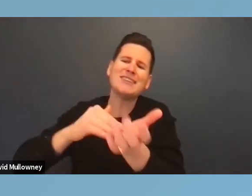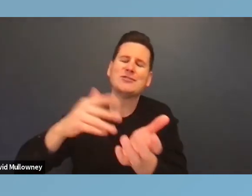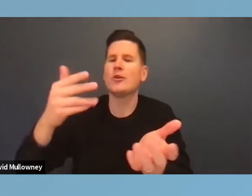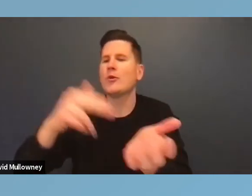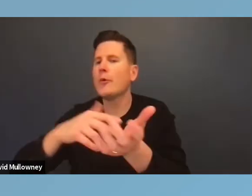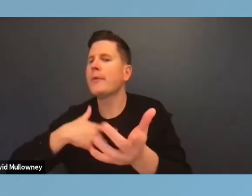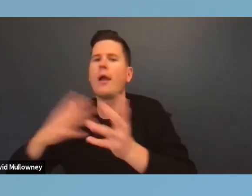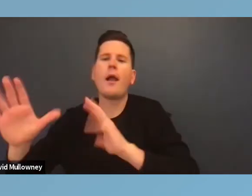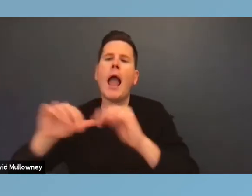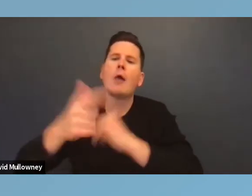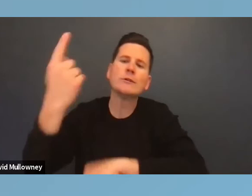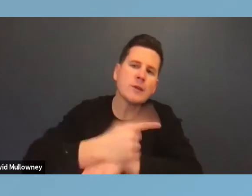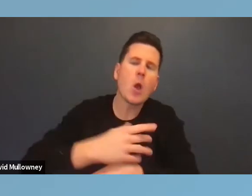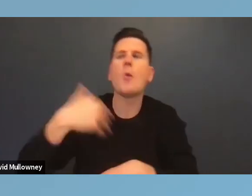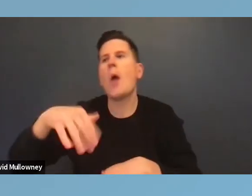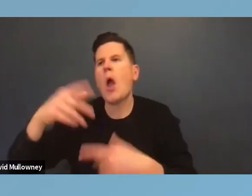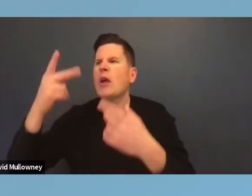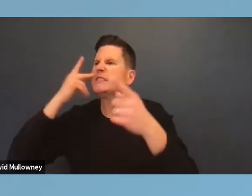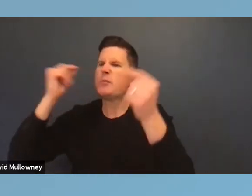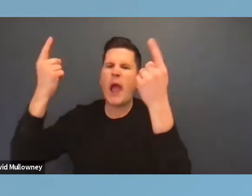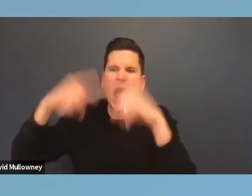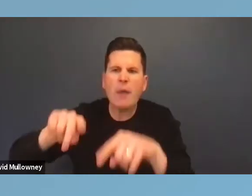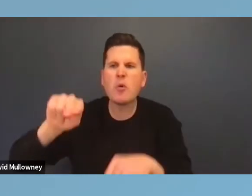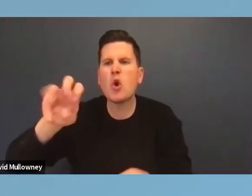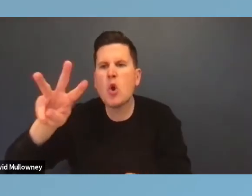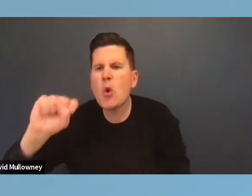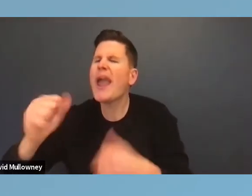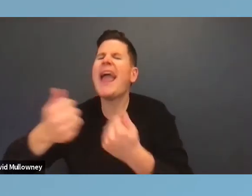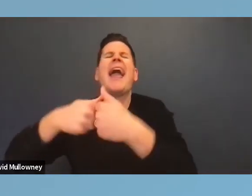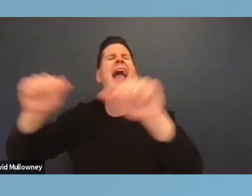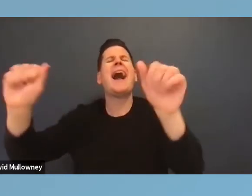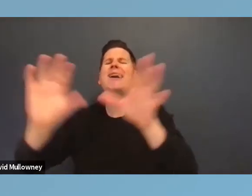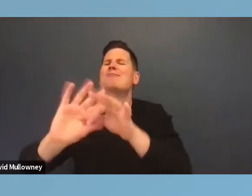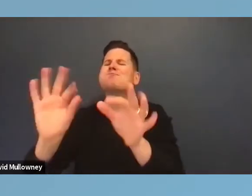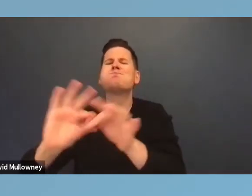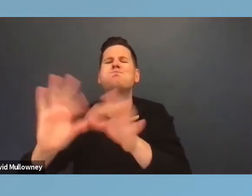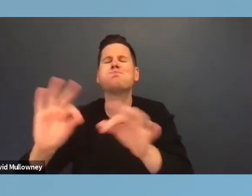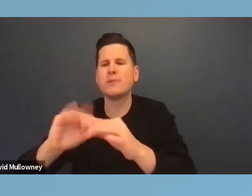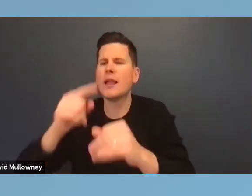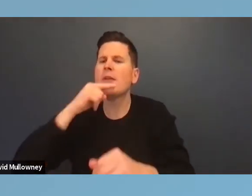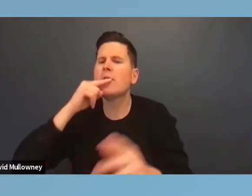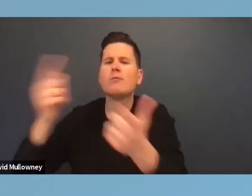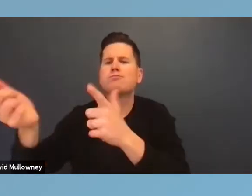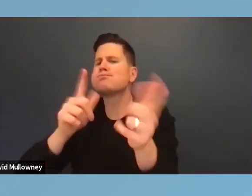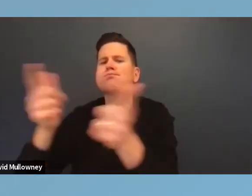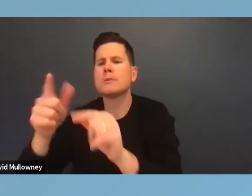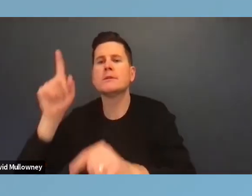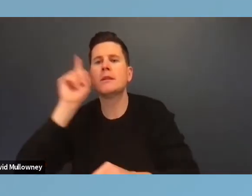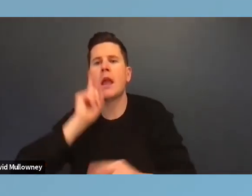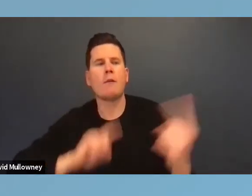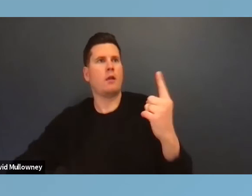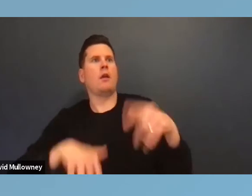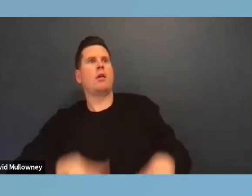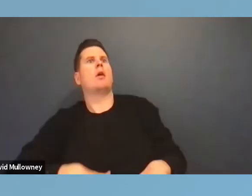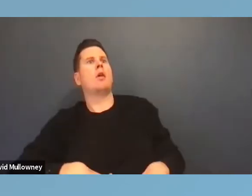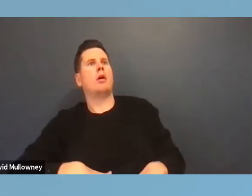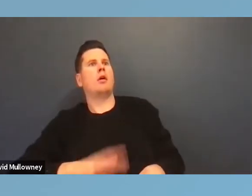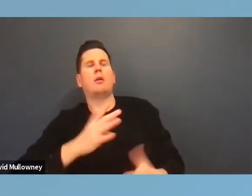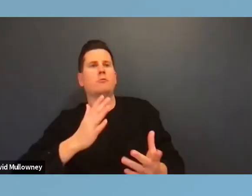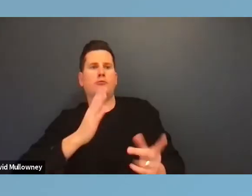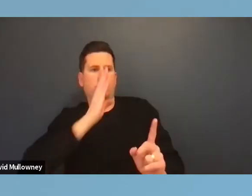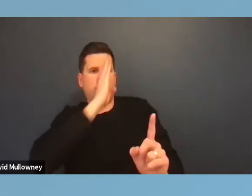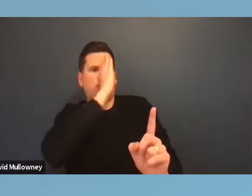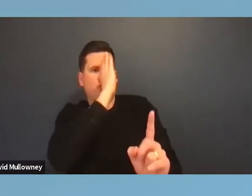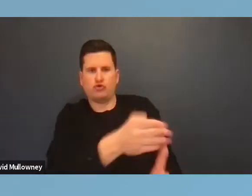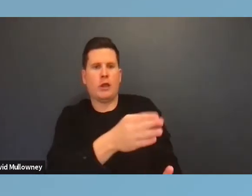hearing patients, doctors like, hey, how's your day? What's happening on the news? Things like that. That happens. But sometimes